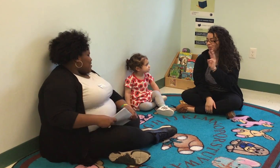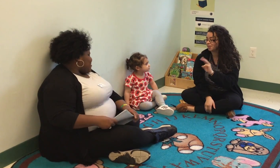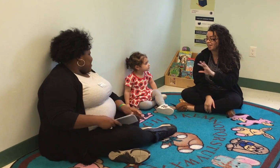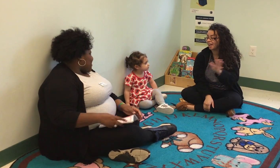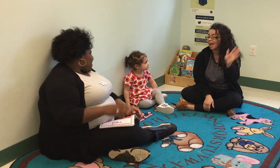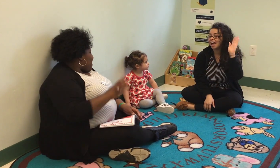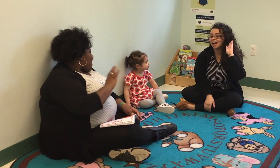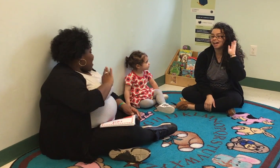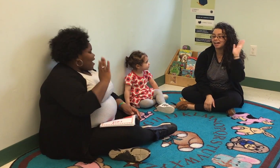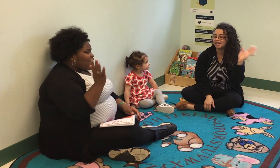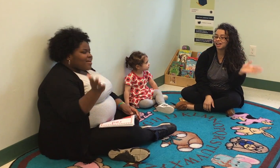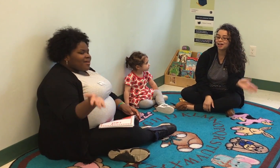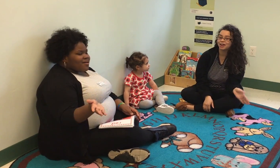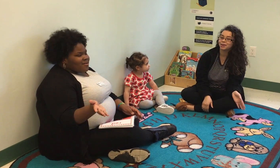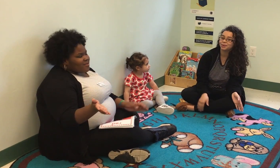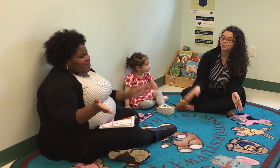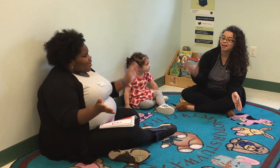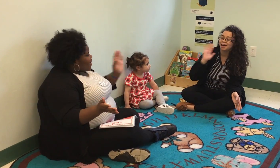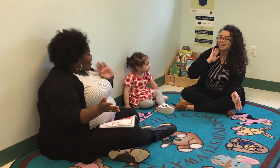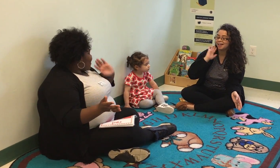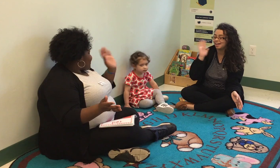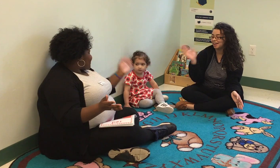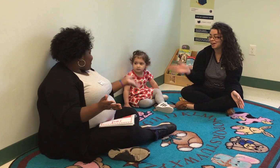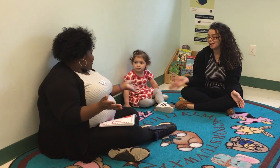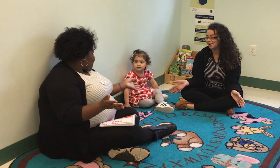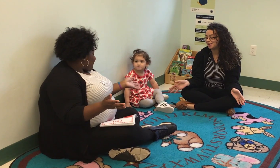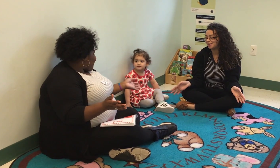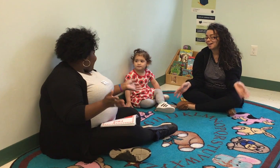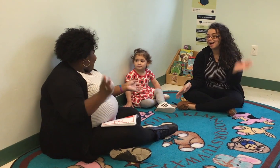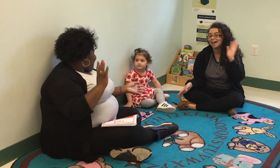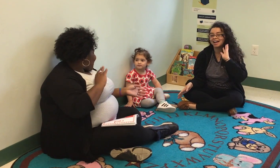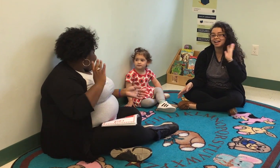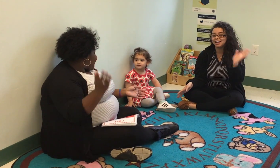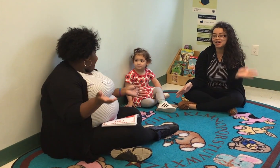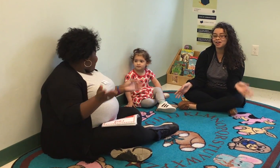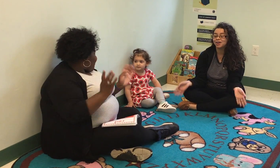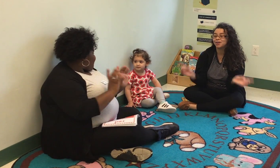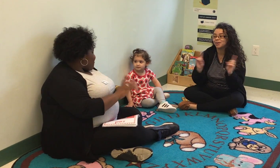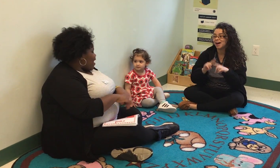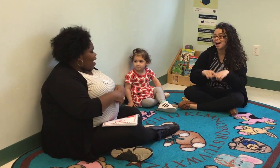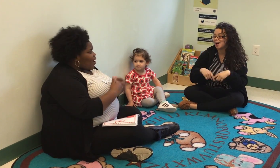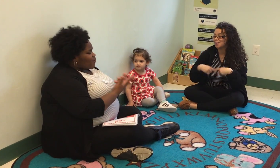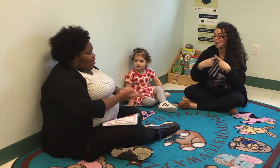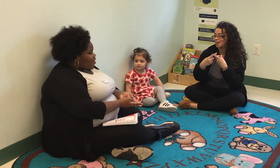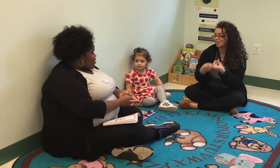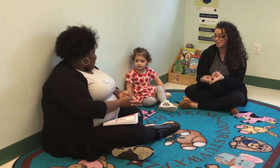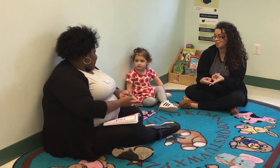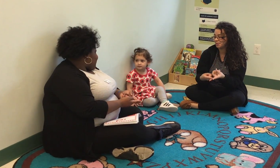1, 2, 3. Hello, hello, hello, how are you?